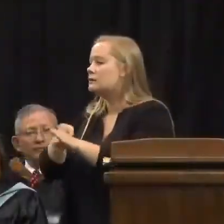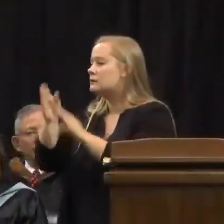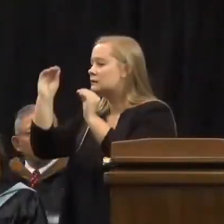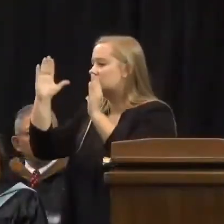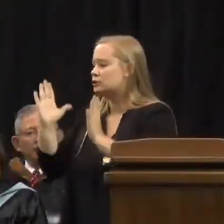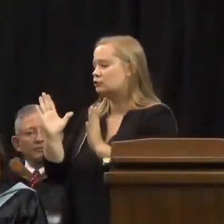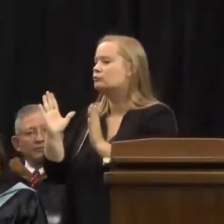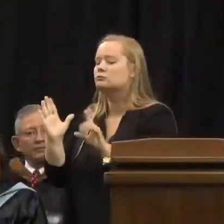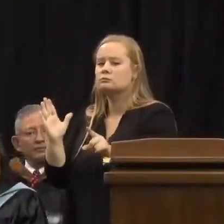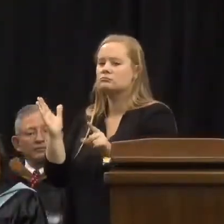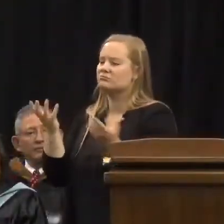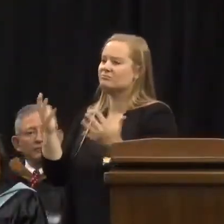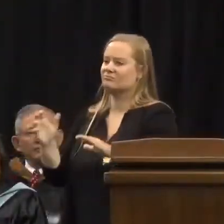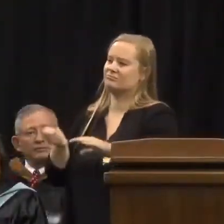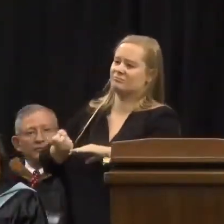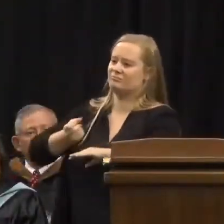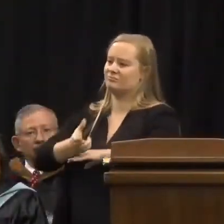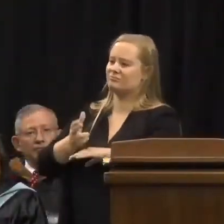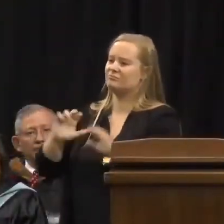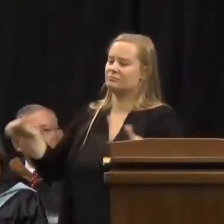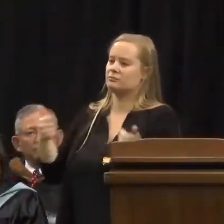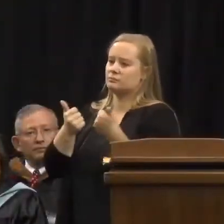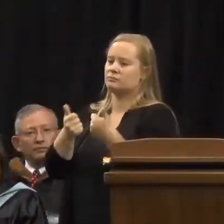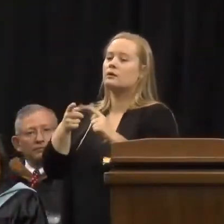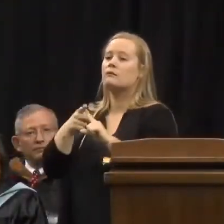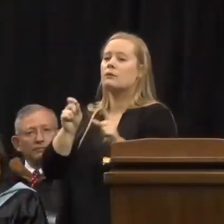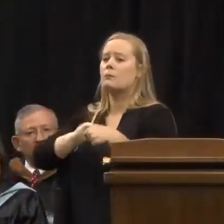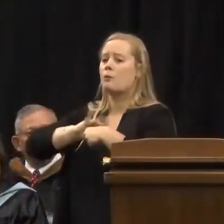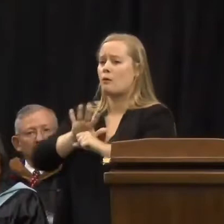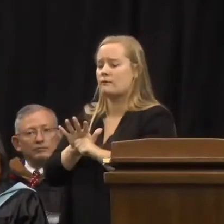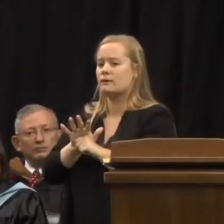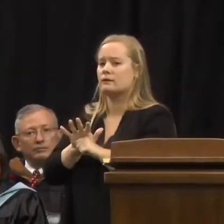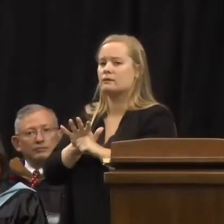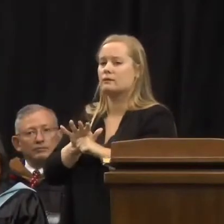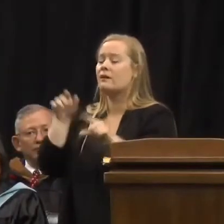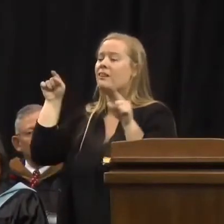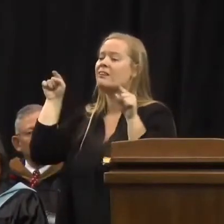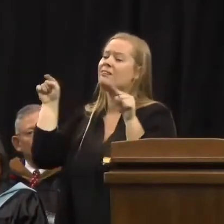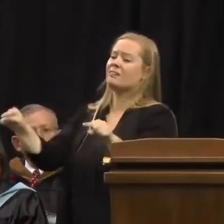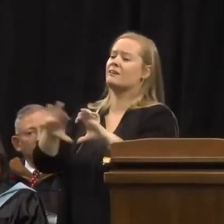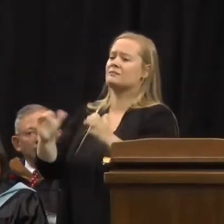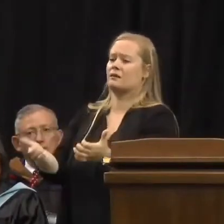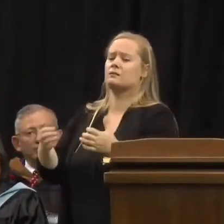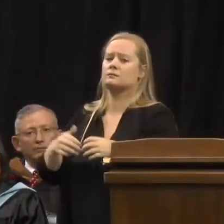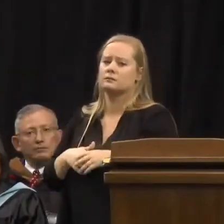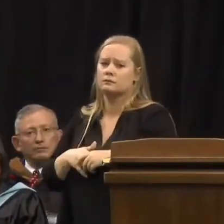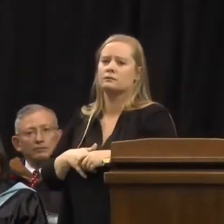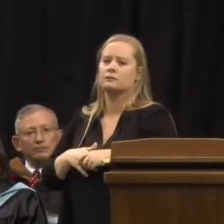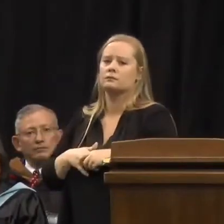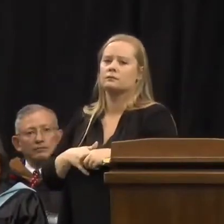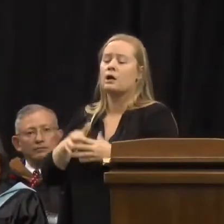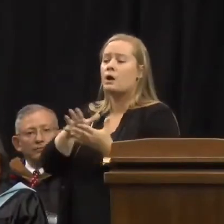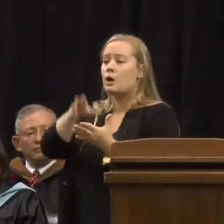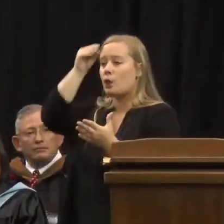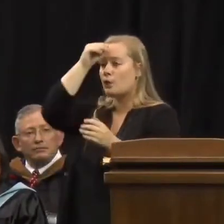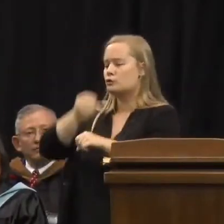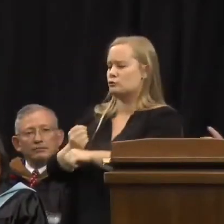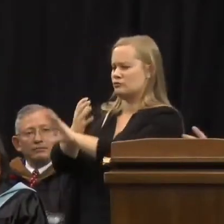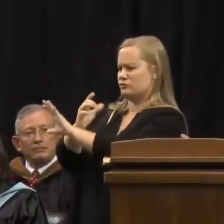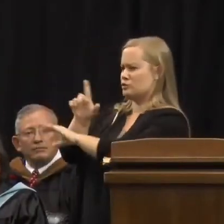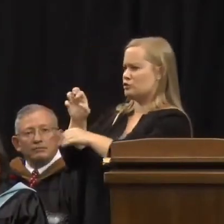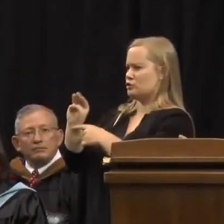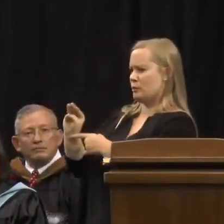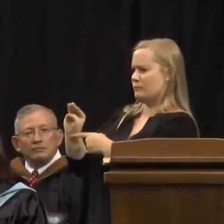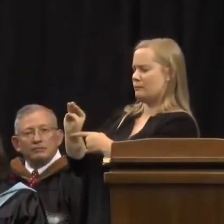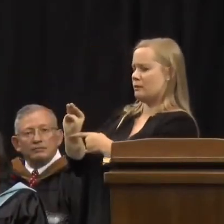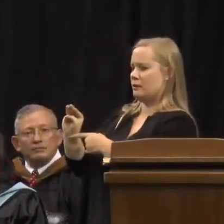already overcome the challenge of the past 2 years in pandemic. This class, who learned Zooming in a way